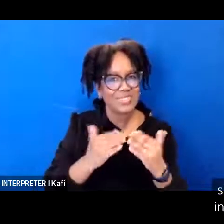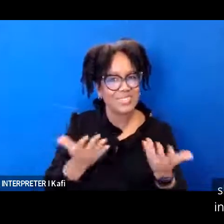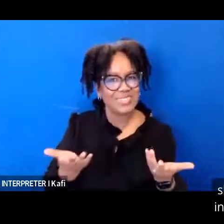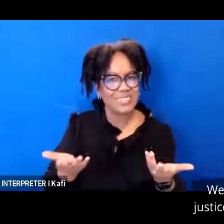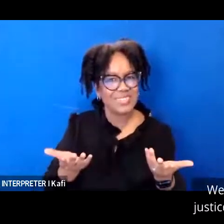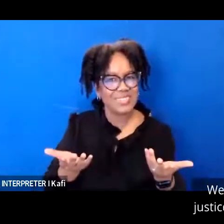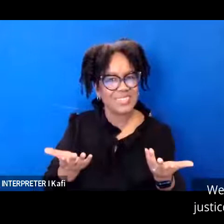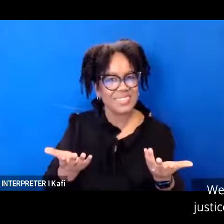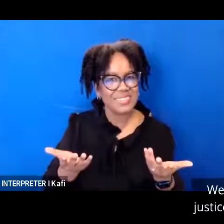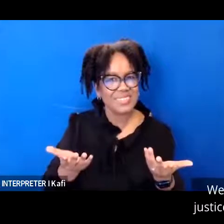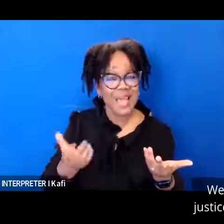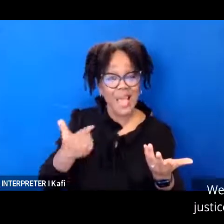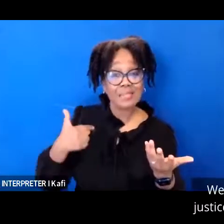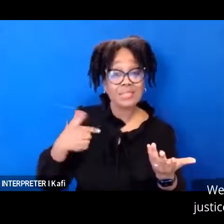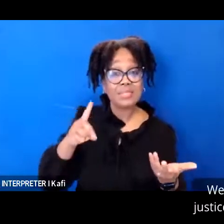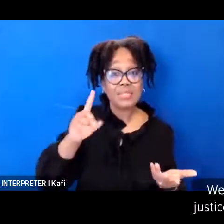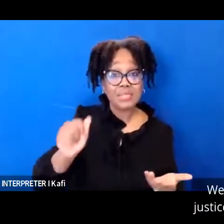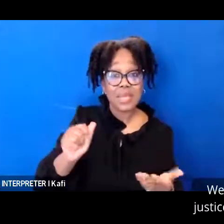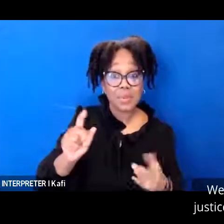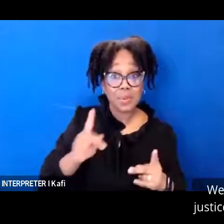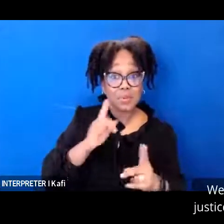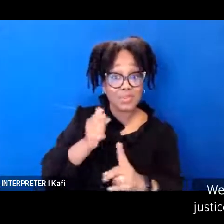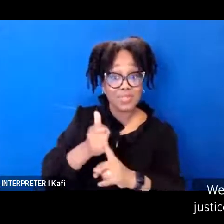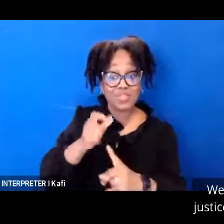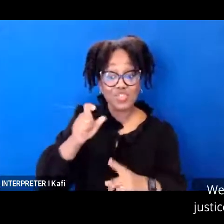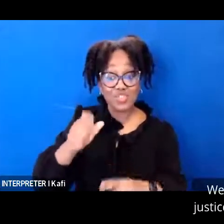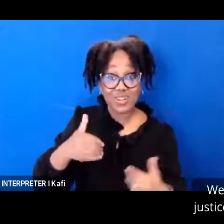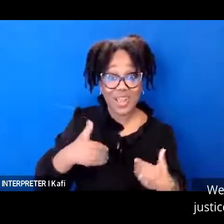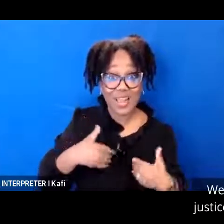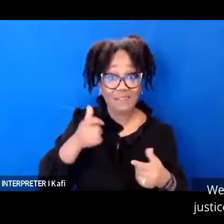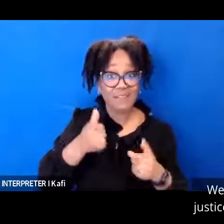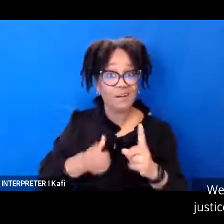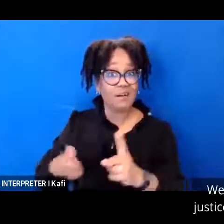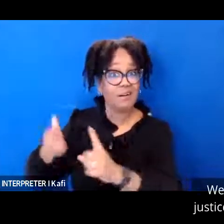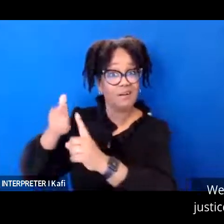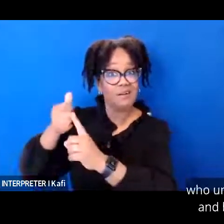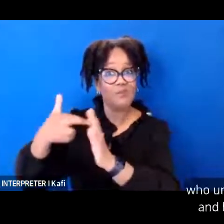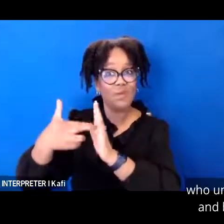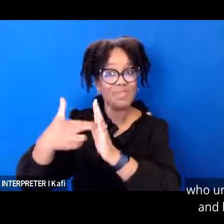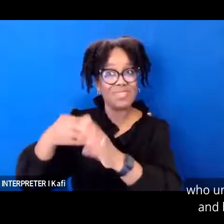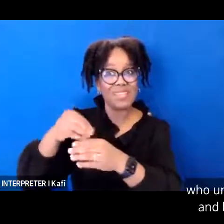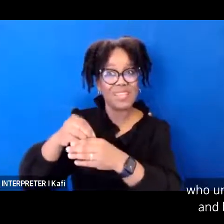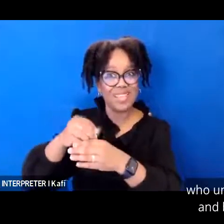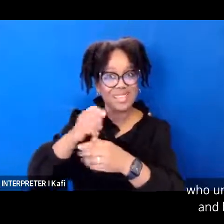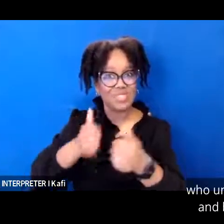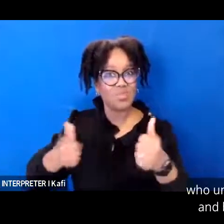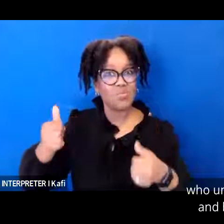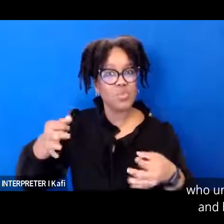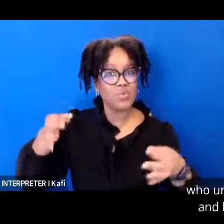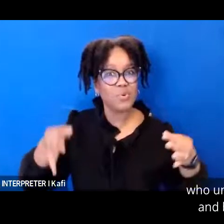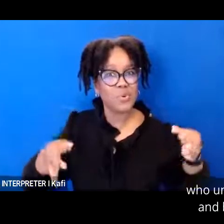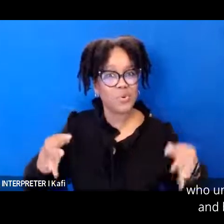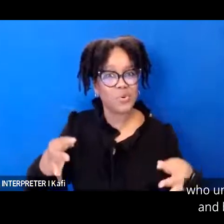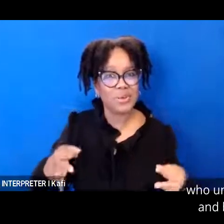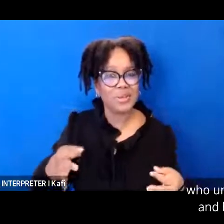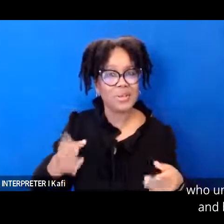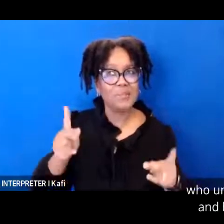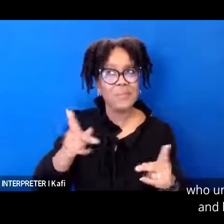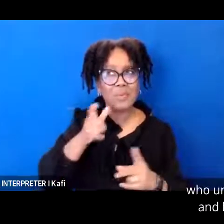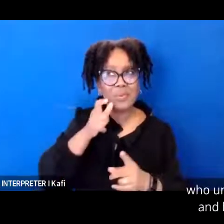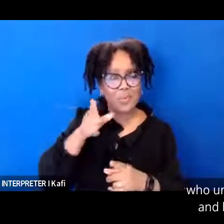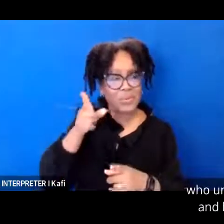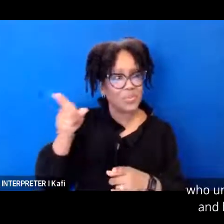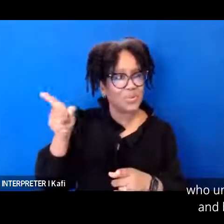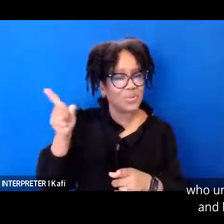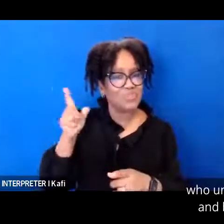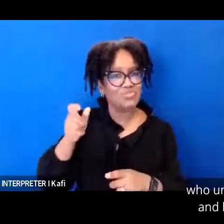court we should have multiple justices in the supreme court who understand disability rights